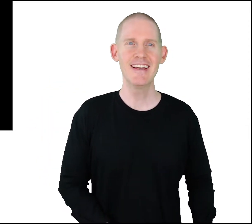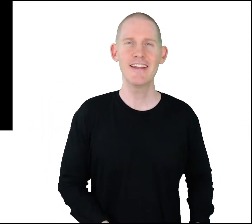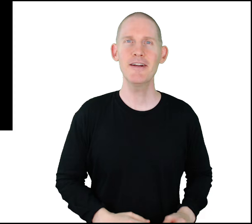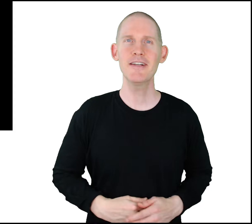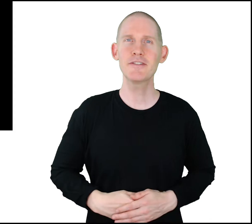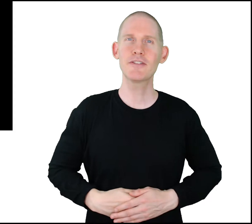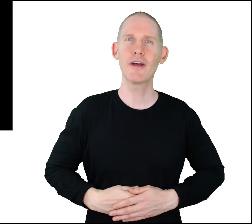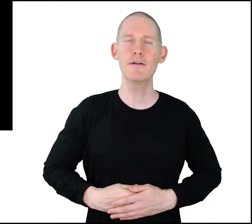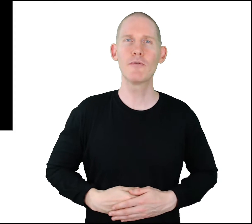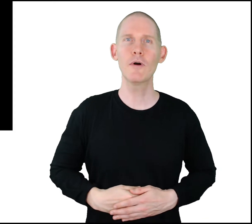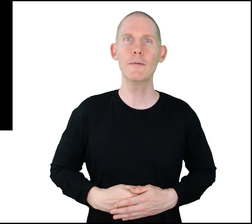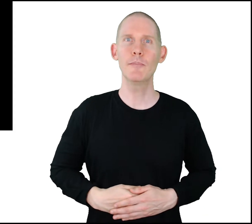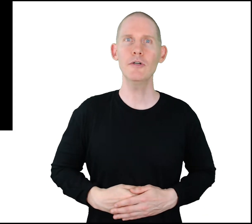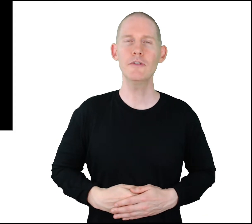Here is a sign for building.